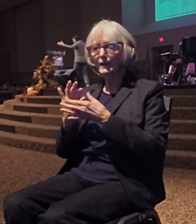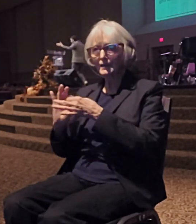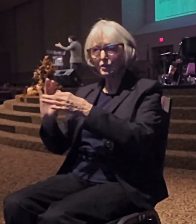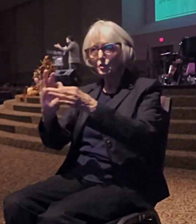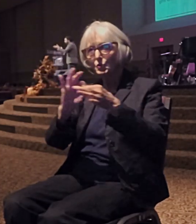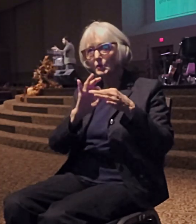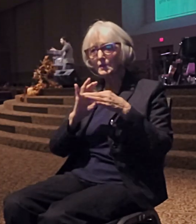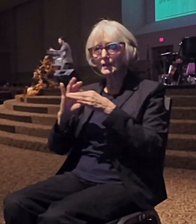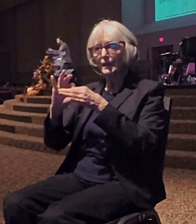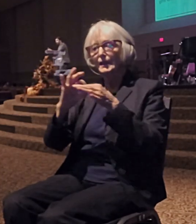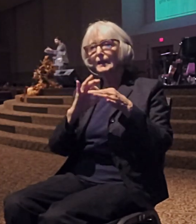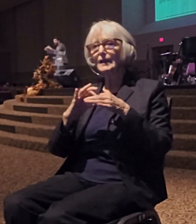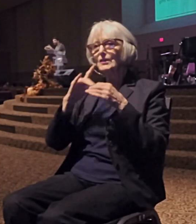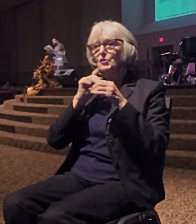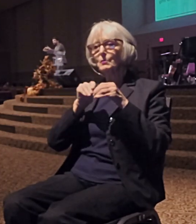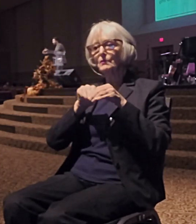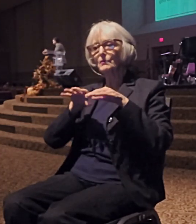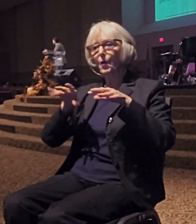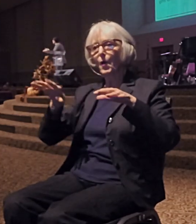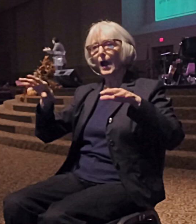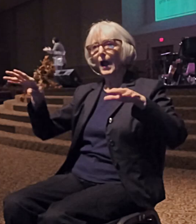is intended to flow out of